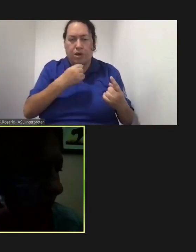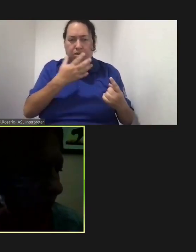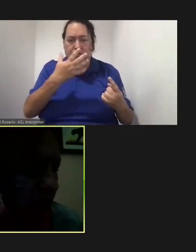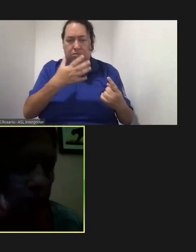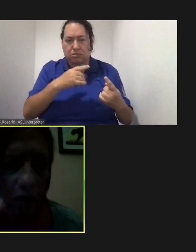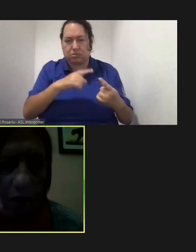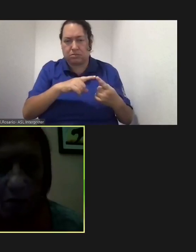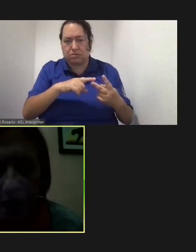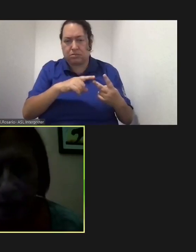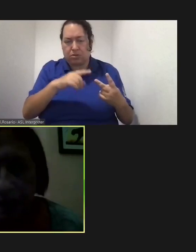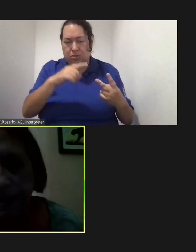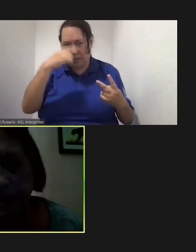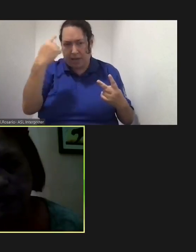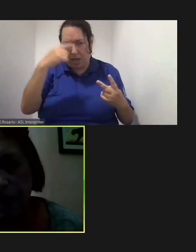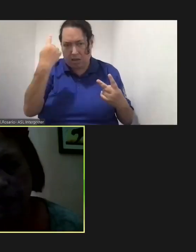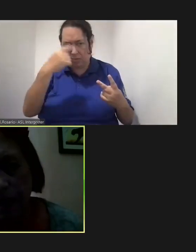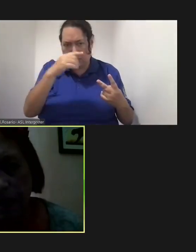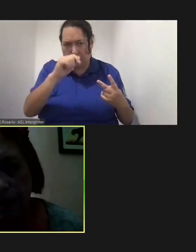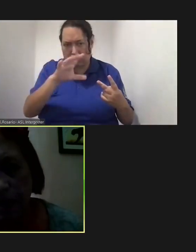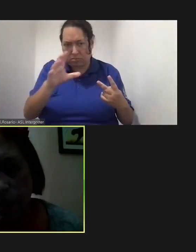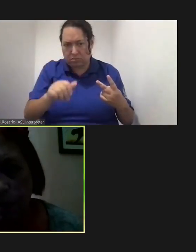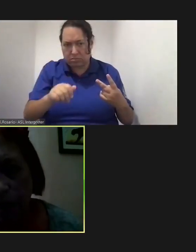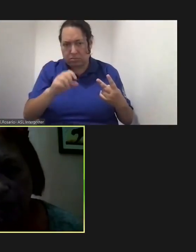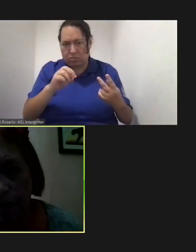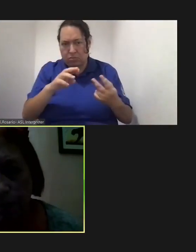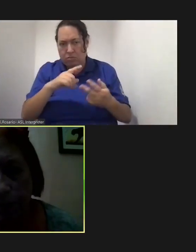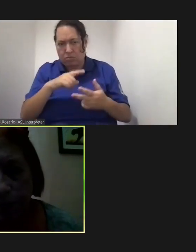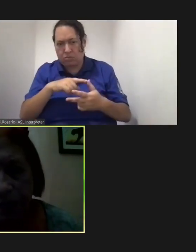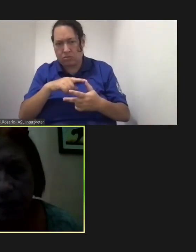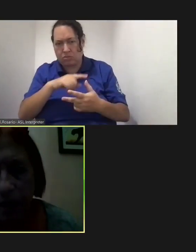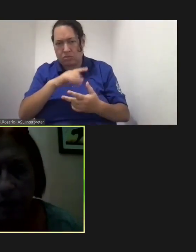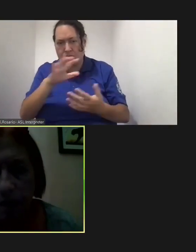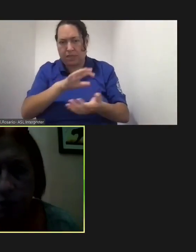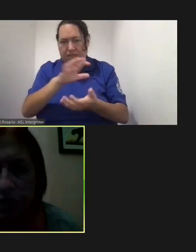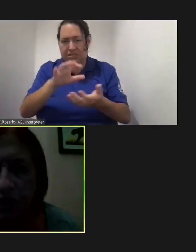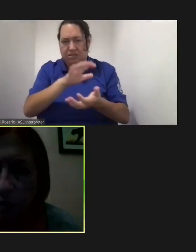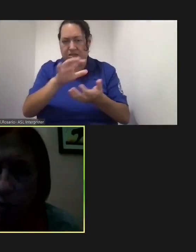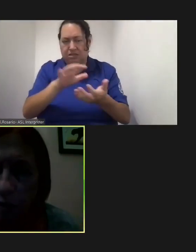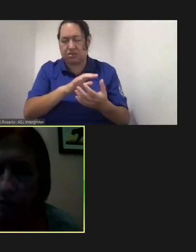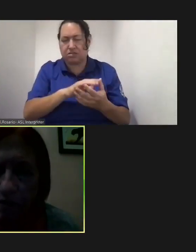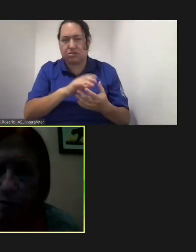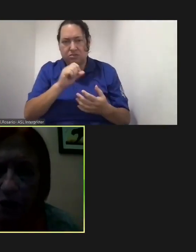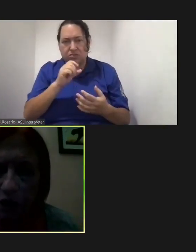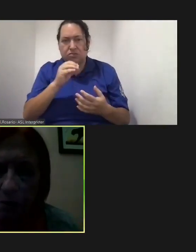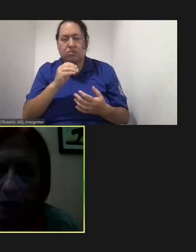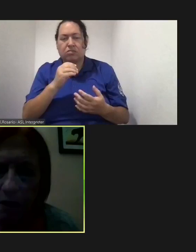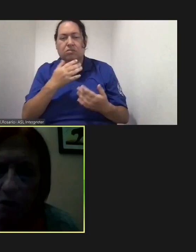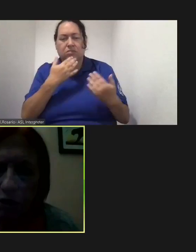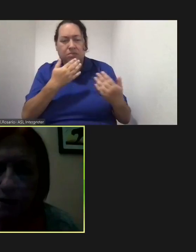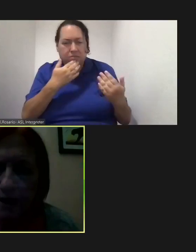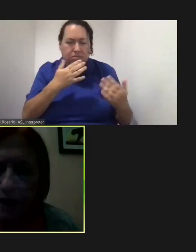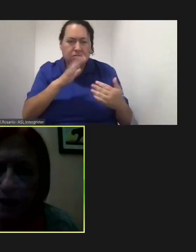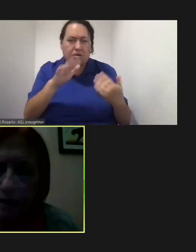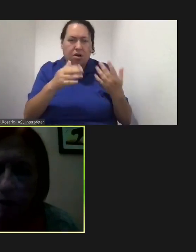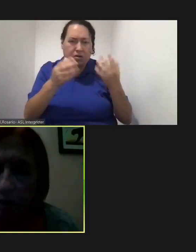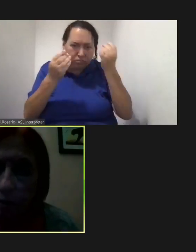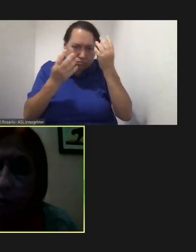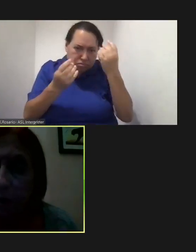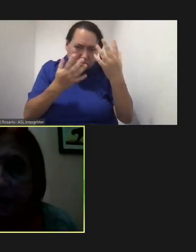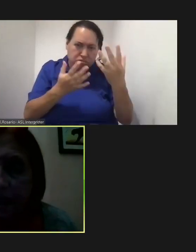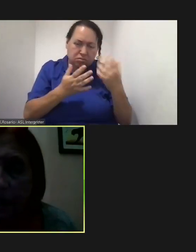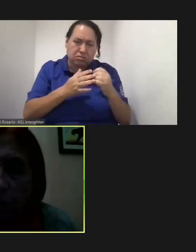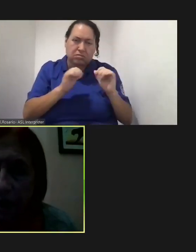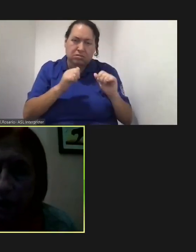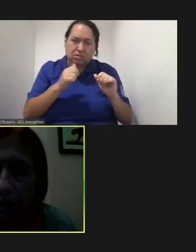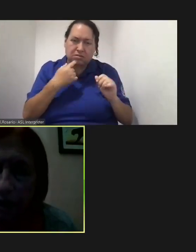African American, or mixed. So I appreciate all the information, but could you say, are you able